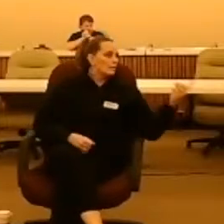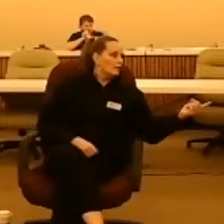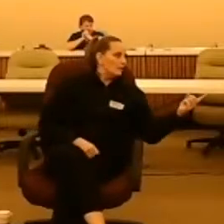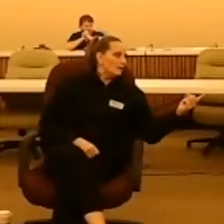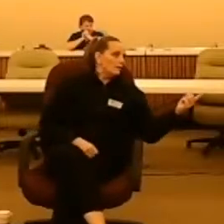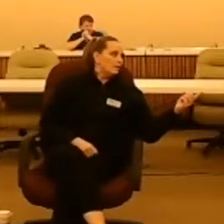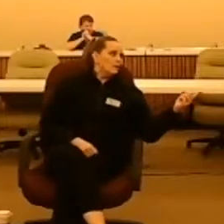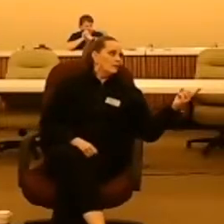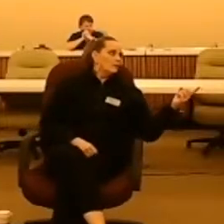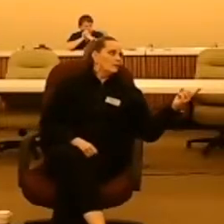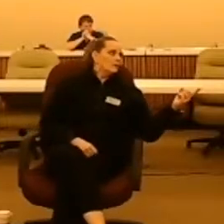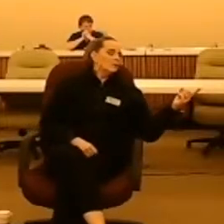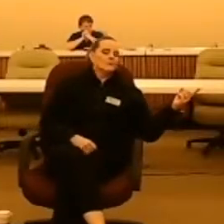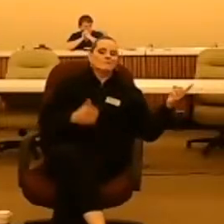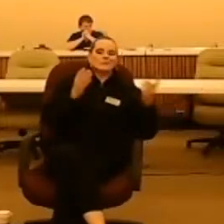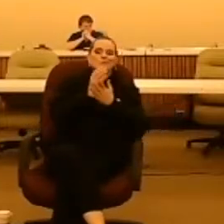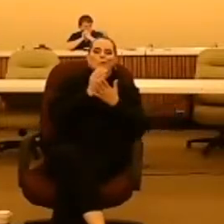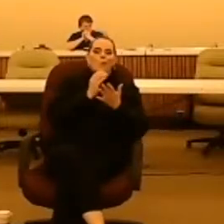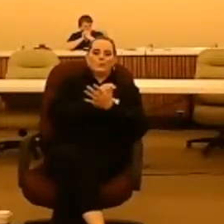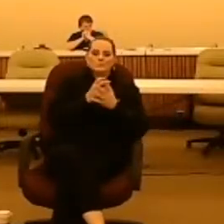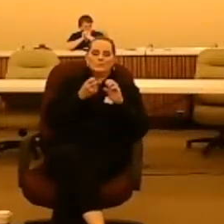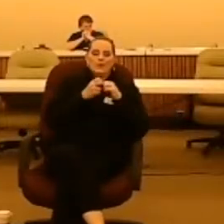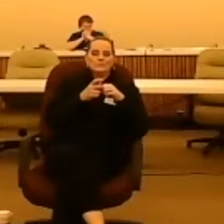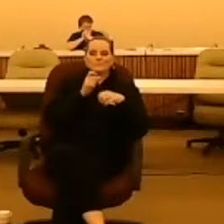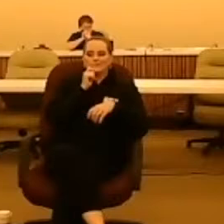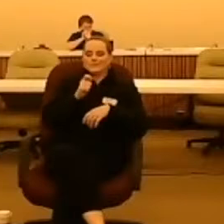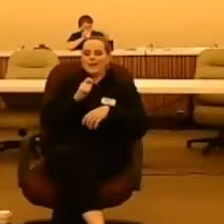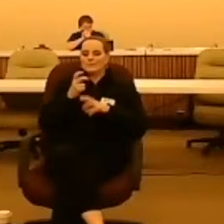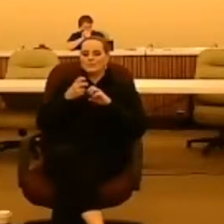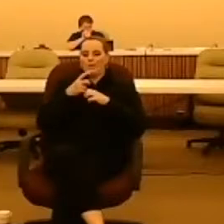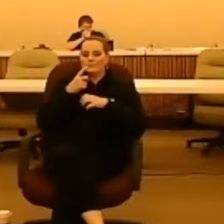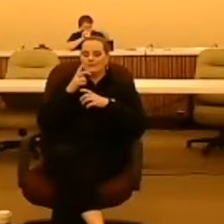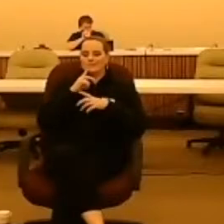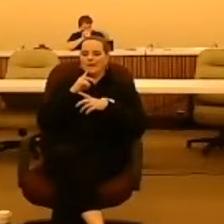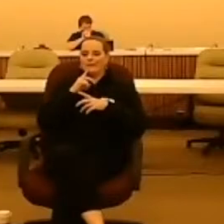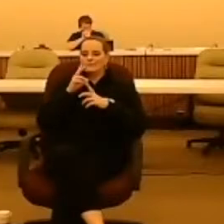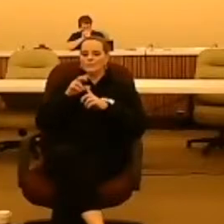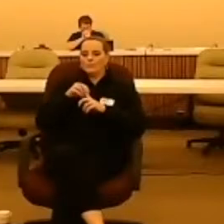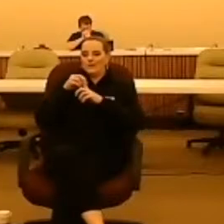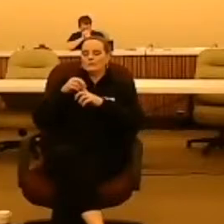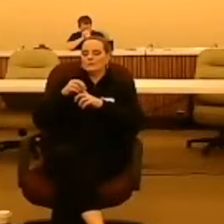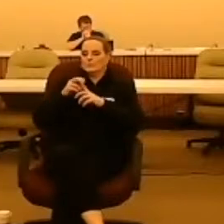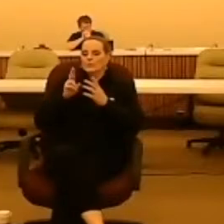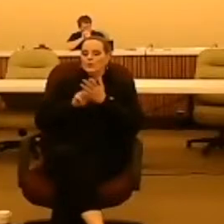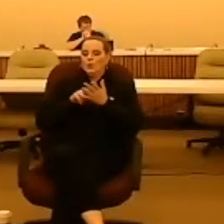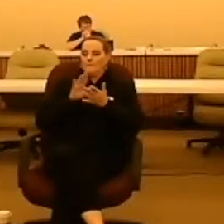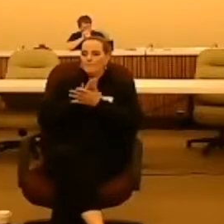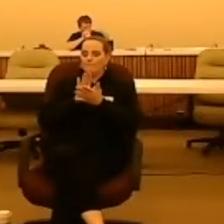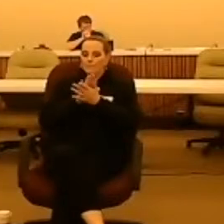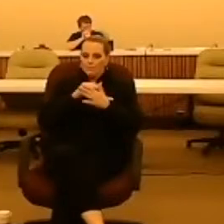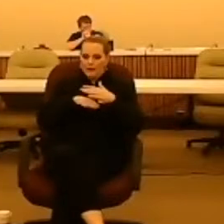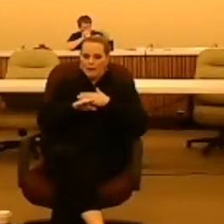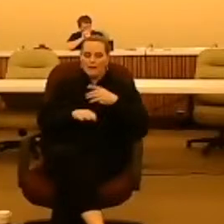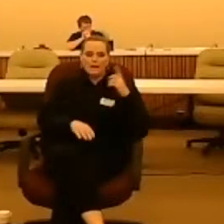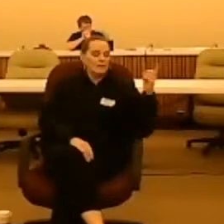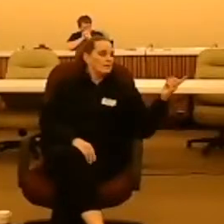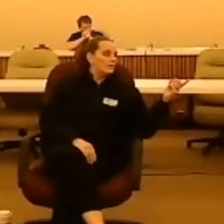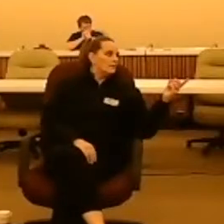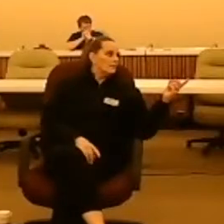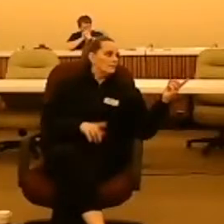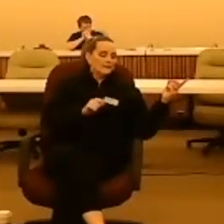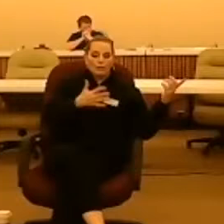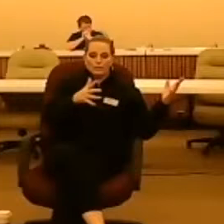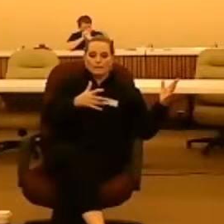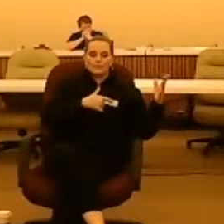that's a code enforcement issue. It's not an issue for a special permit. Okay. And they, he said here, he walked he-